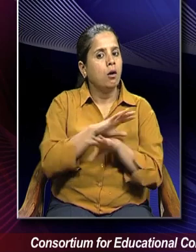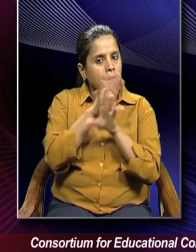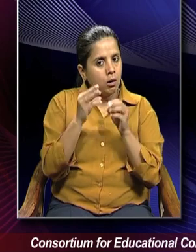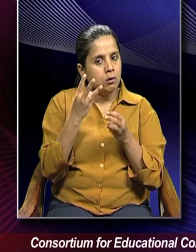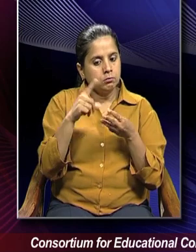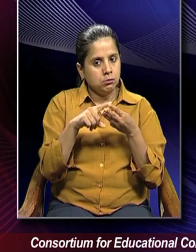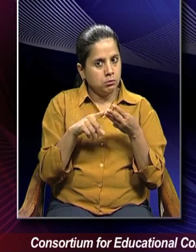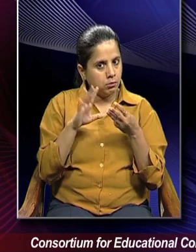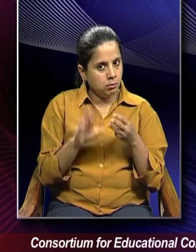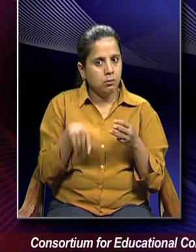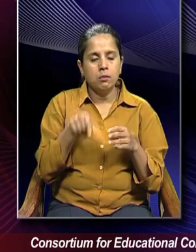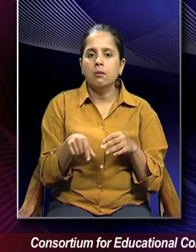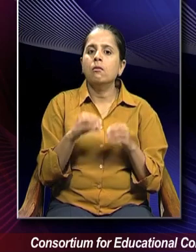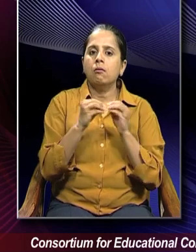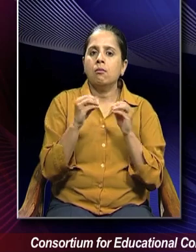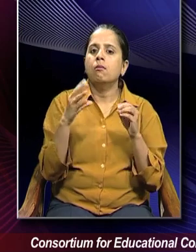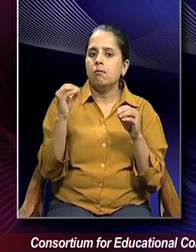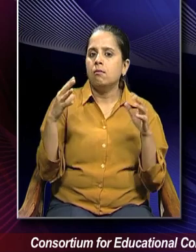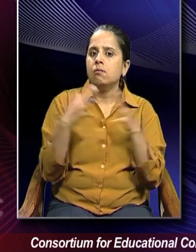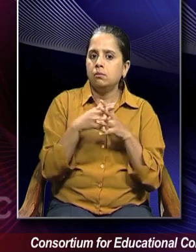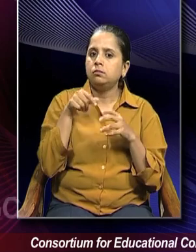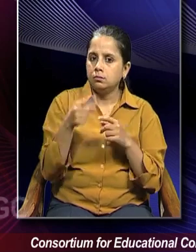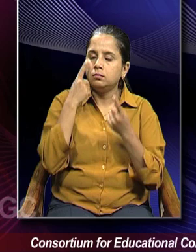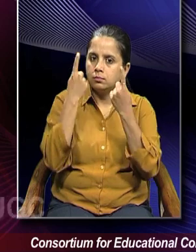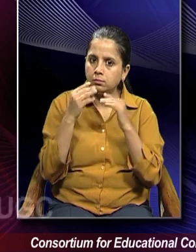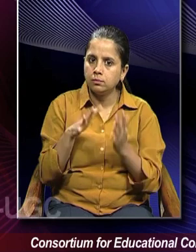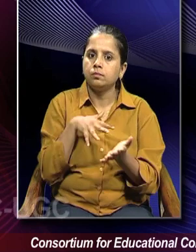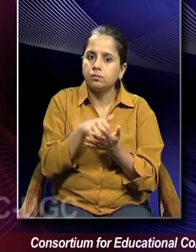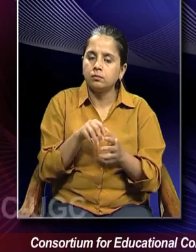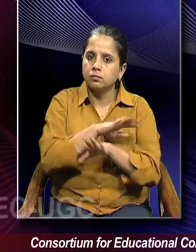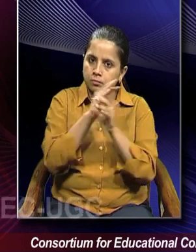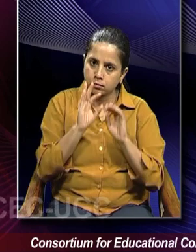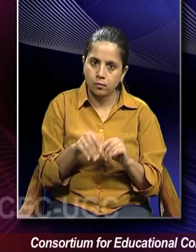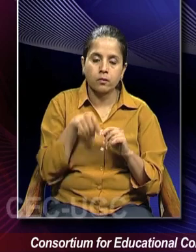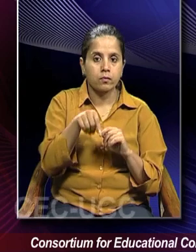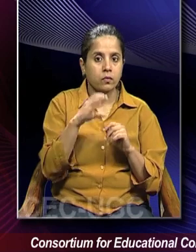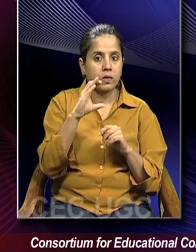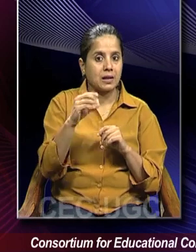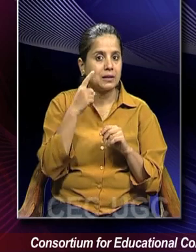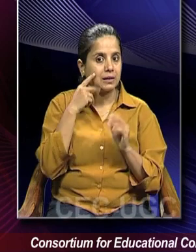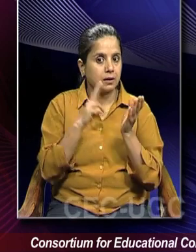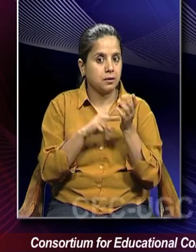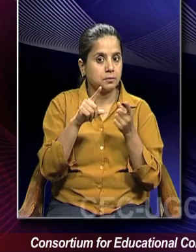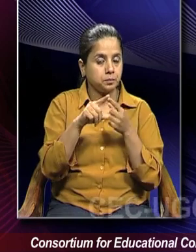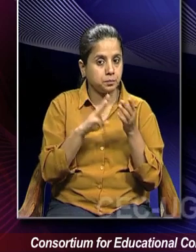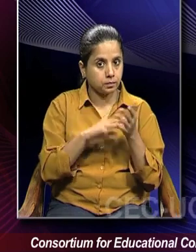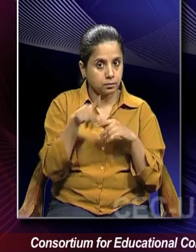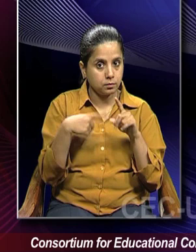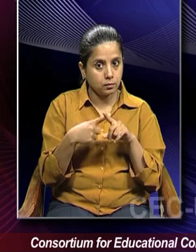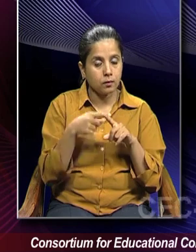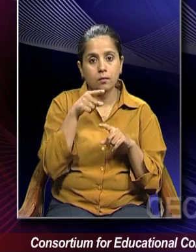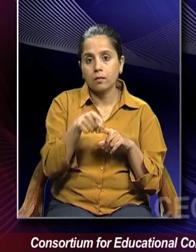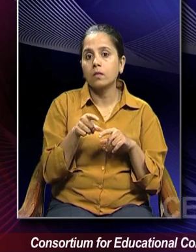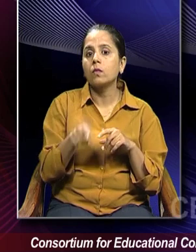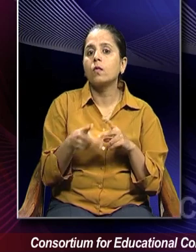are being done in BO analysis under this tool. In cinemetrics, we are creating the matrix